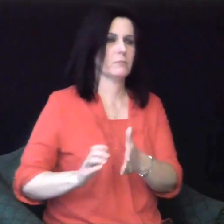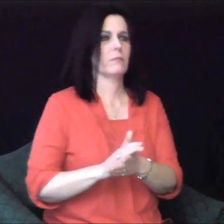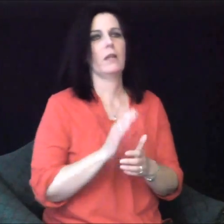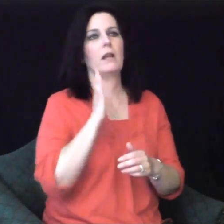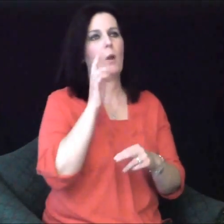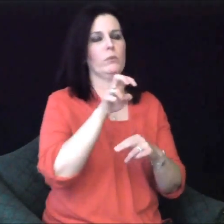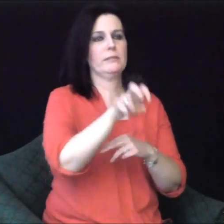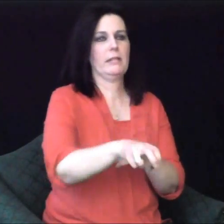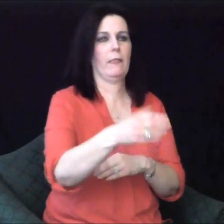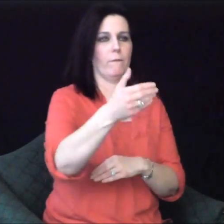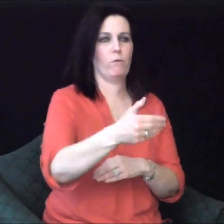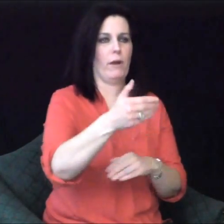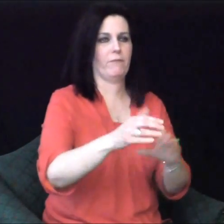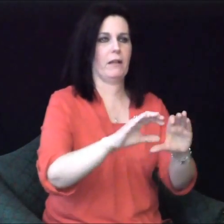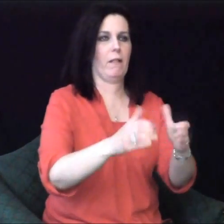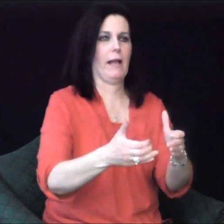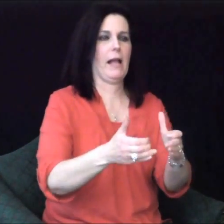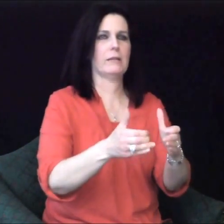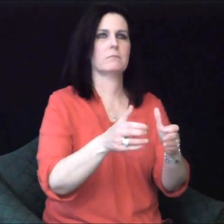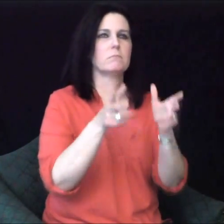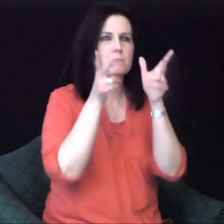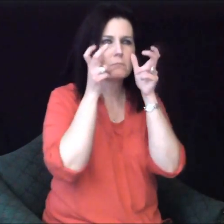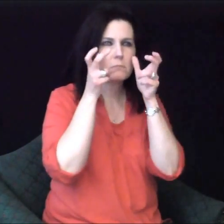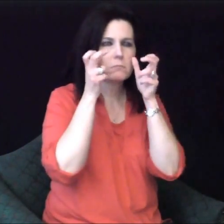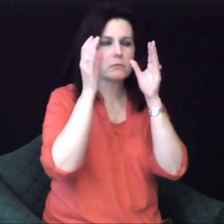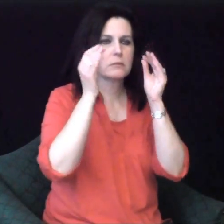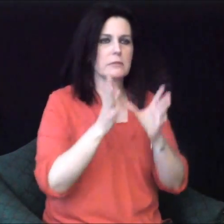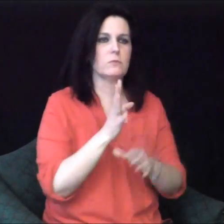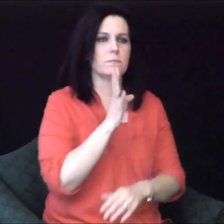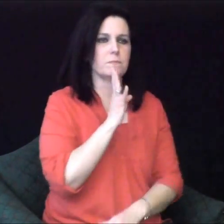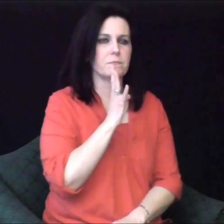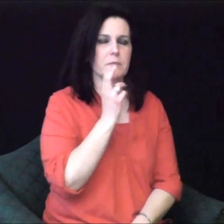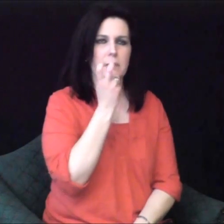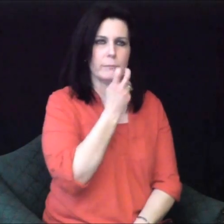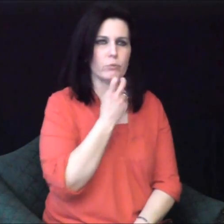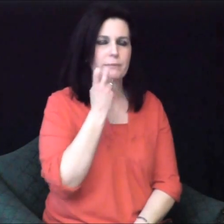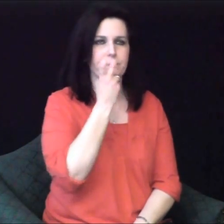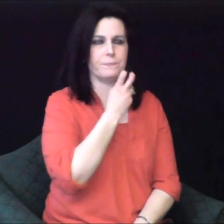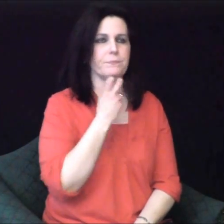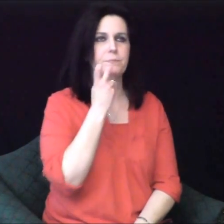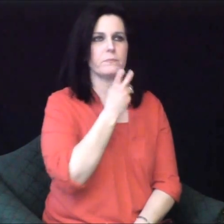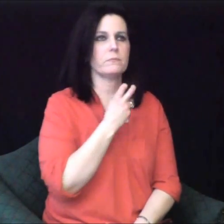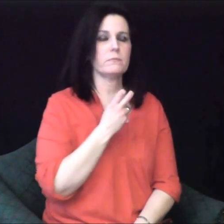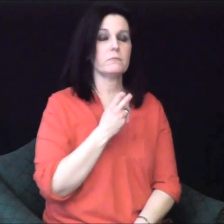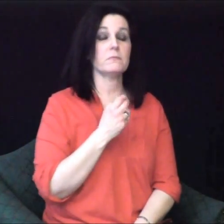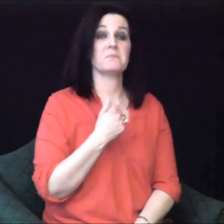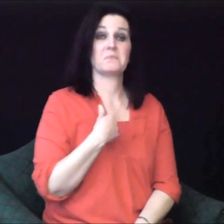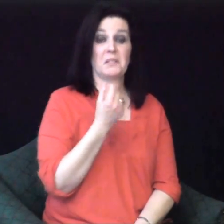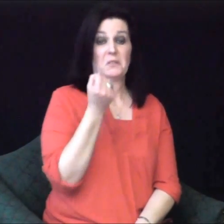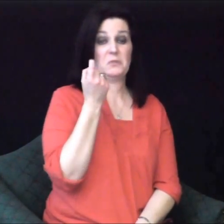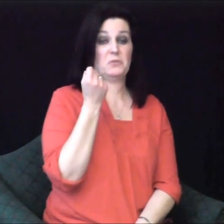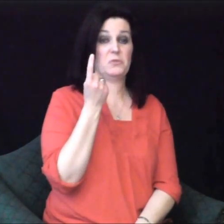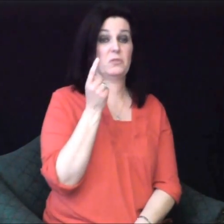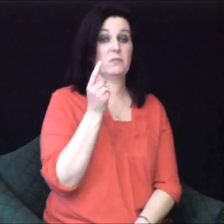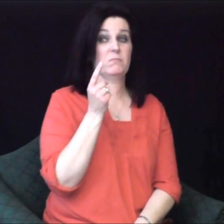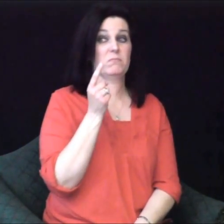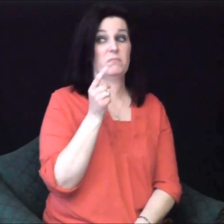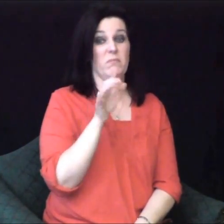notes. I would sit in front of the class and watch the teacher speak. I